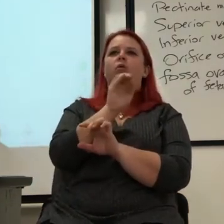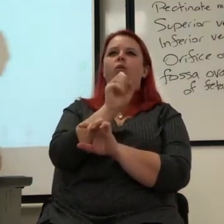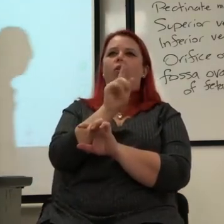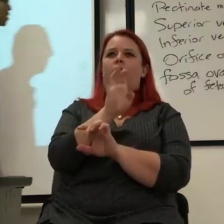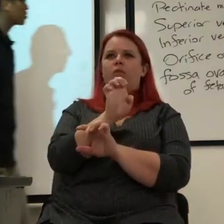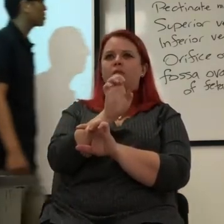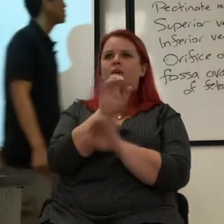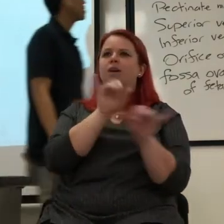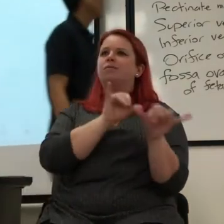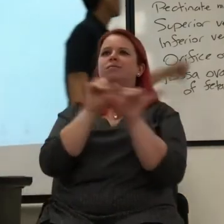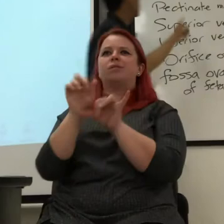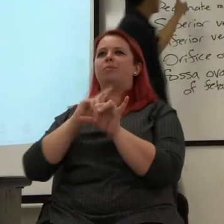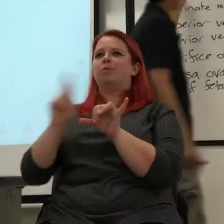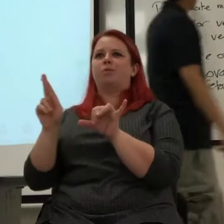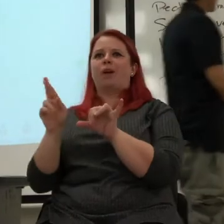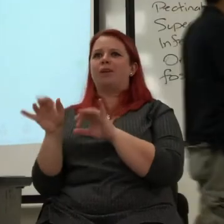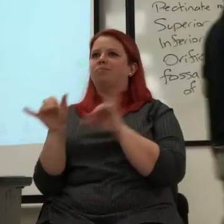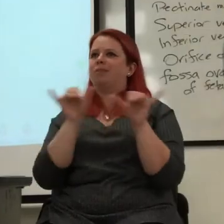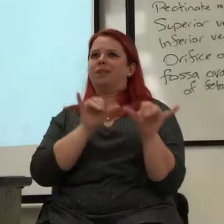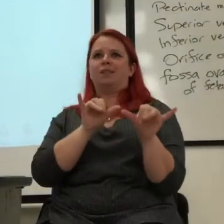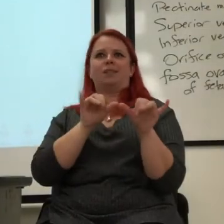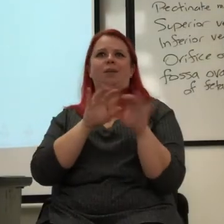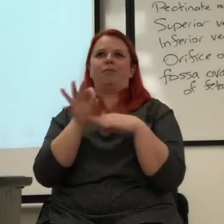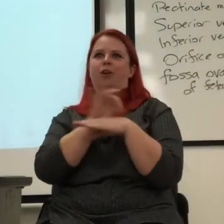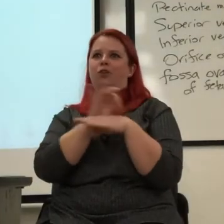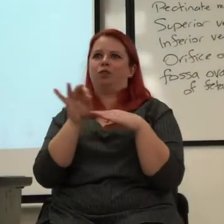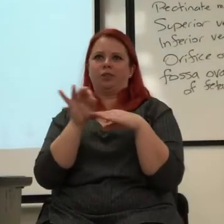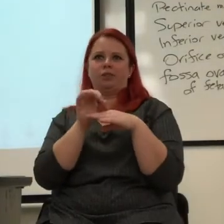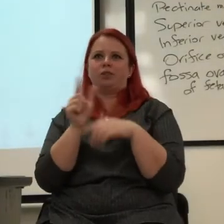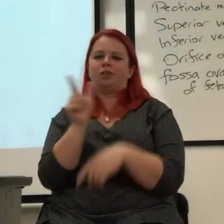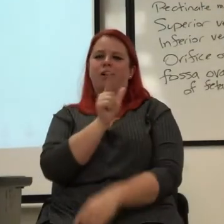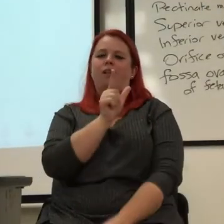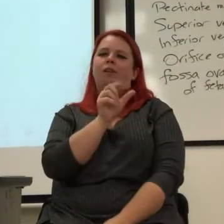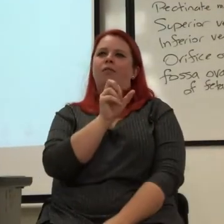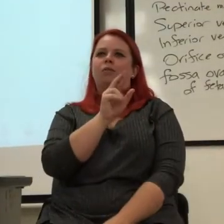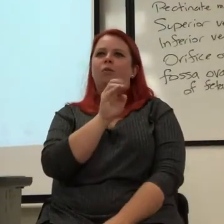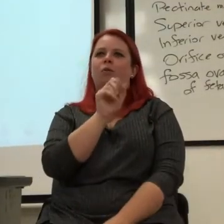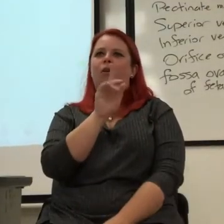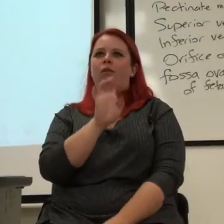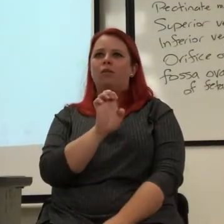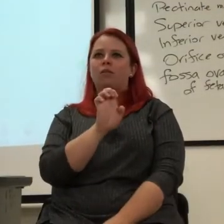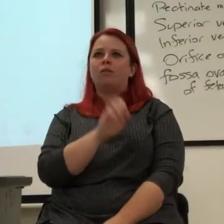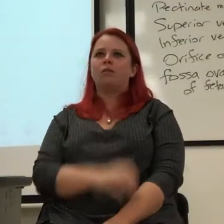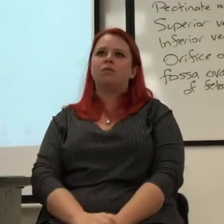Same purpose, same function. We also have a left auricle.